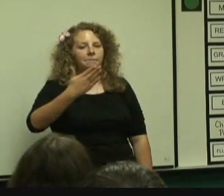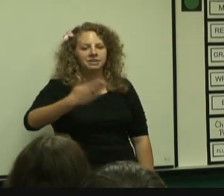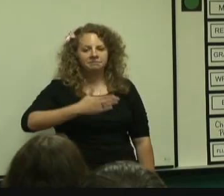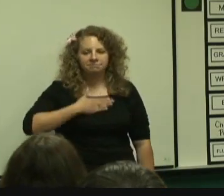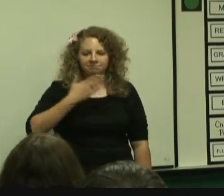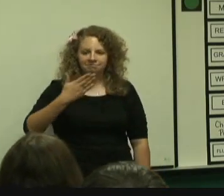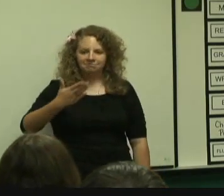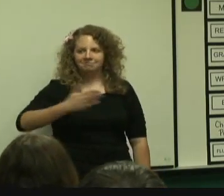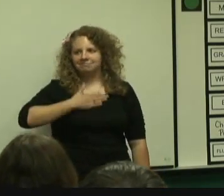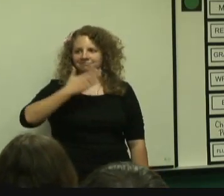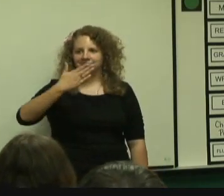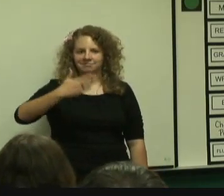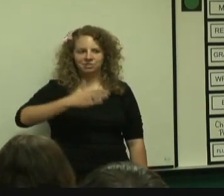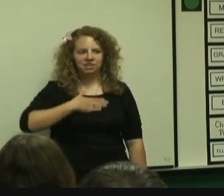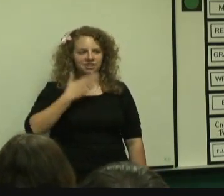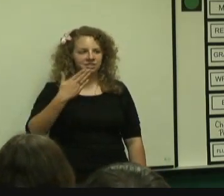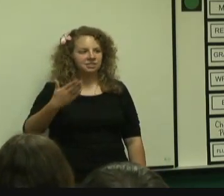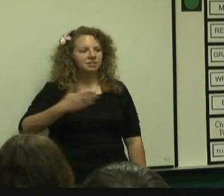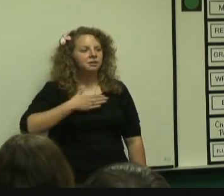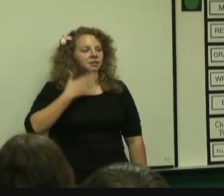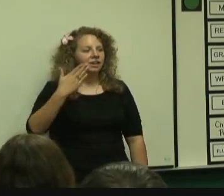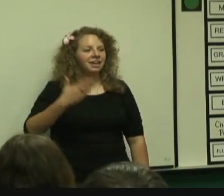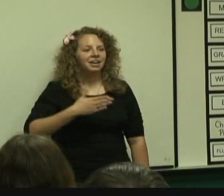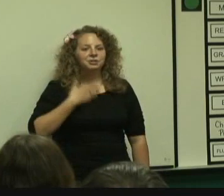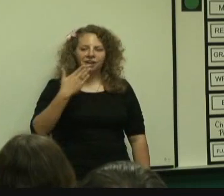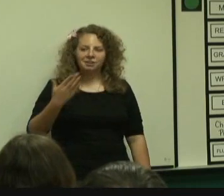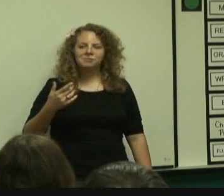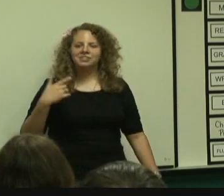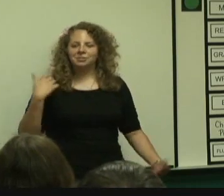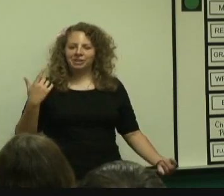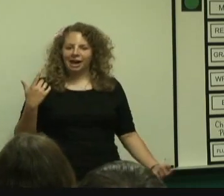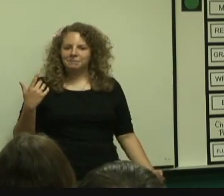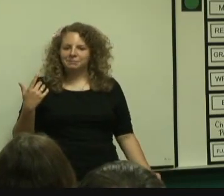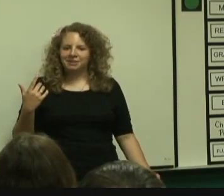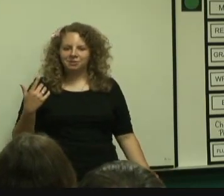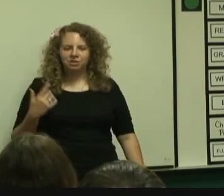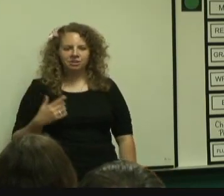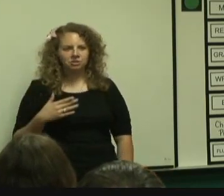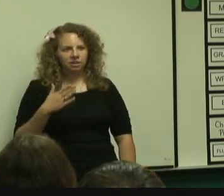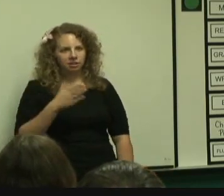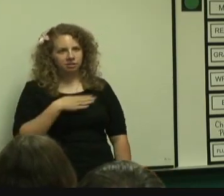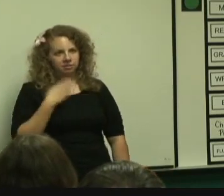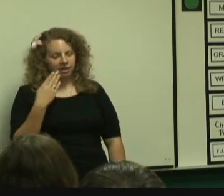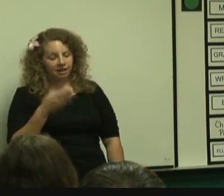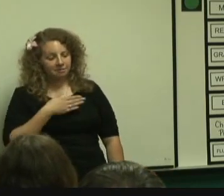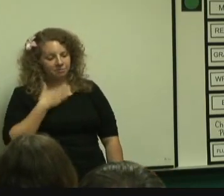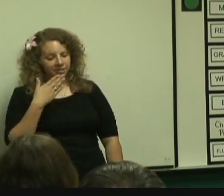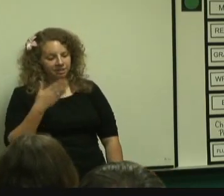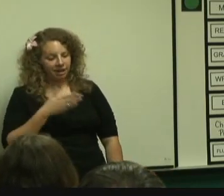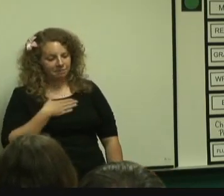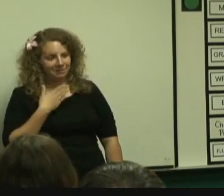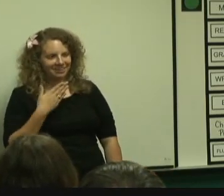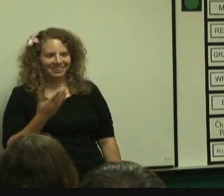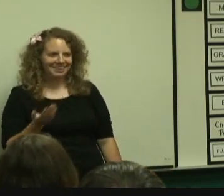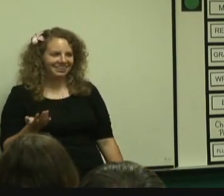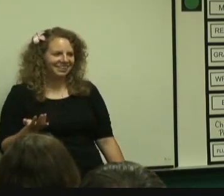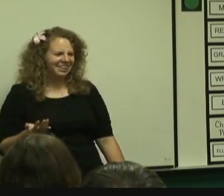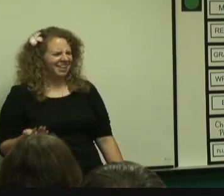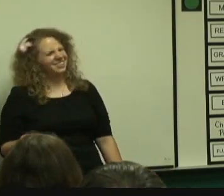happy, just like this. And you kind of want to look happy whenever you do it because you're like, oh yeah, I'm really happy. And they're